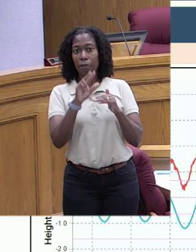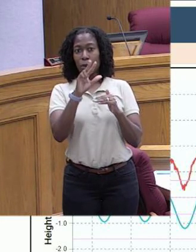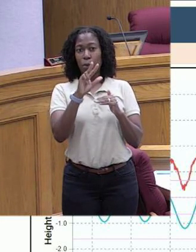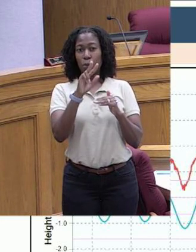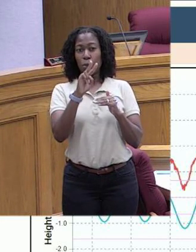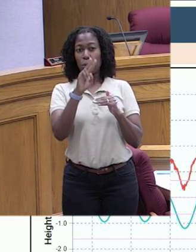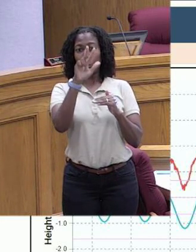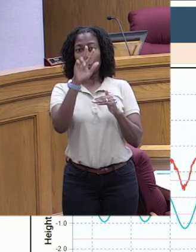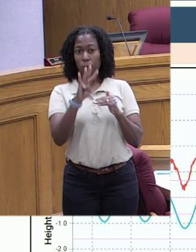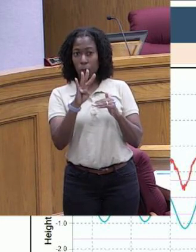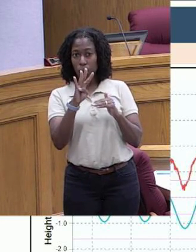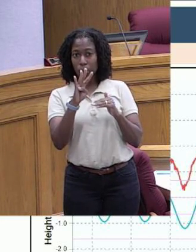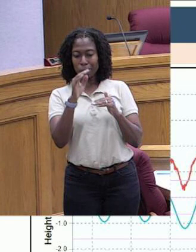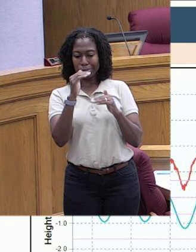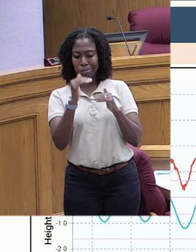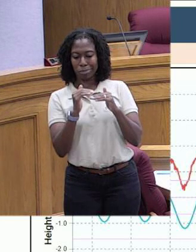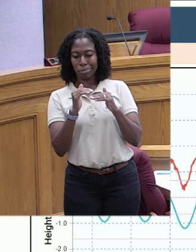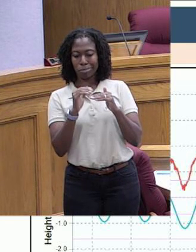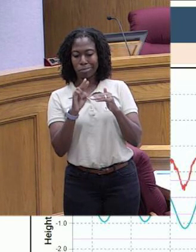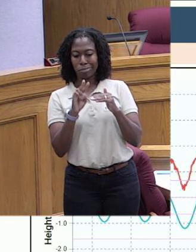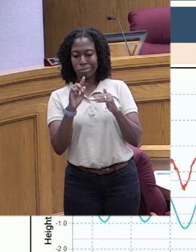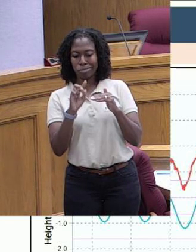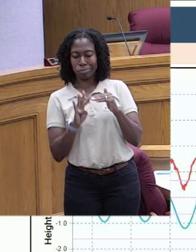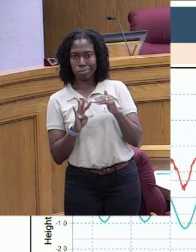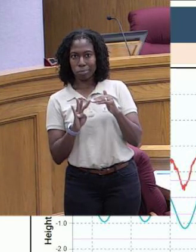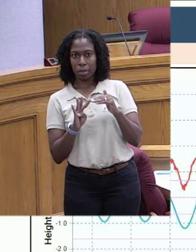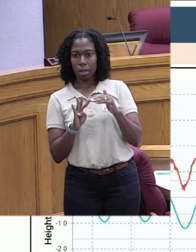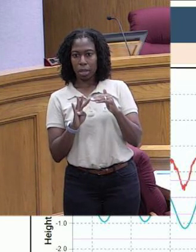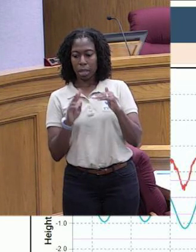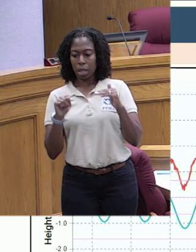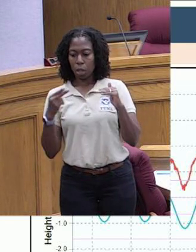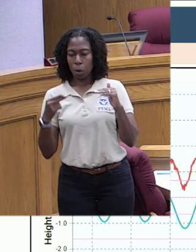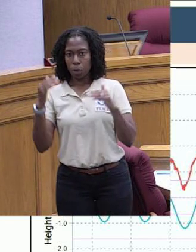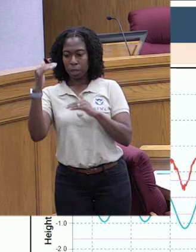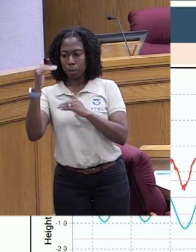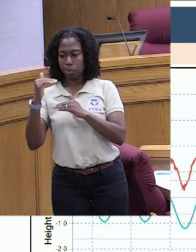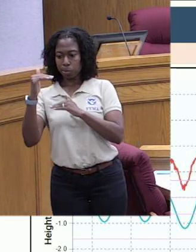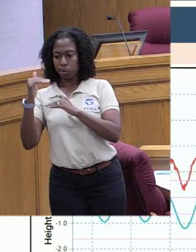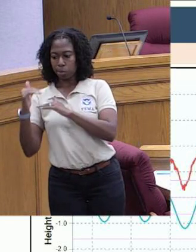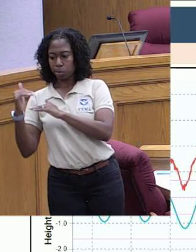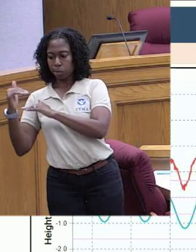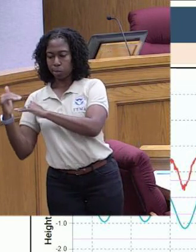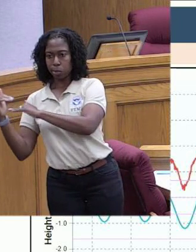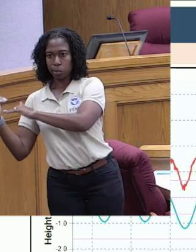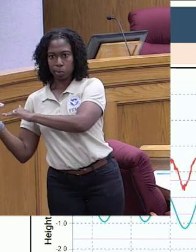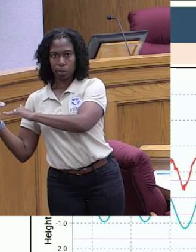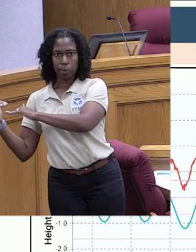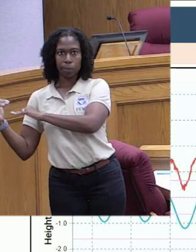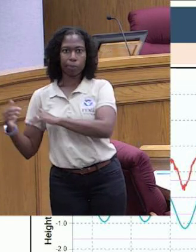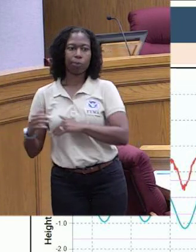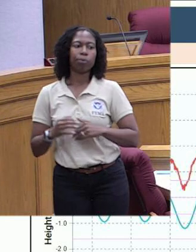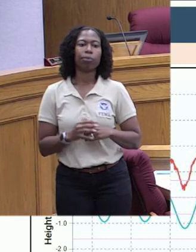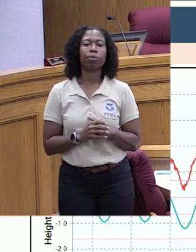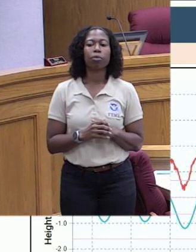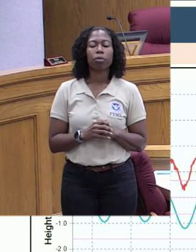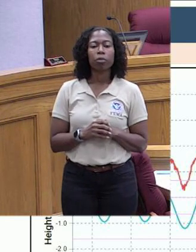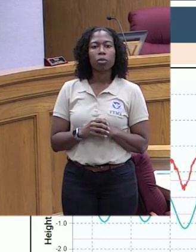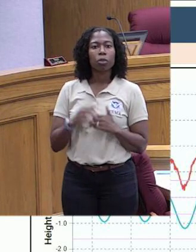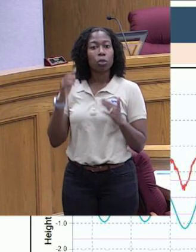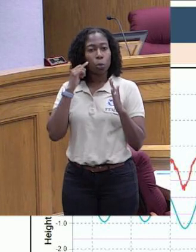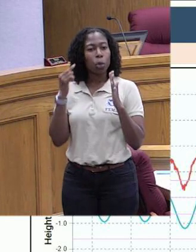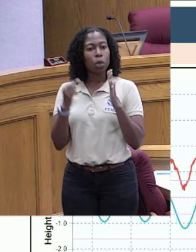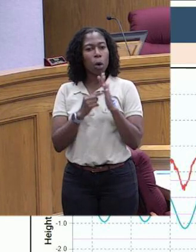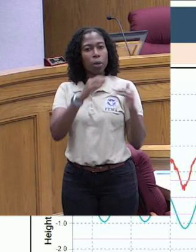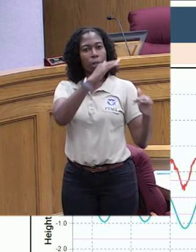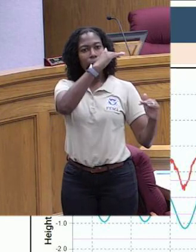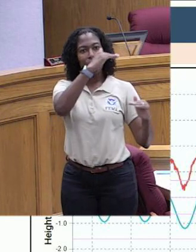a 2 1/4, and then less on Thursday and less on Friday, down to maybe 2 feet. So we are looking at a general trend of it